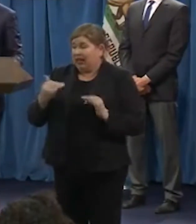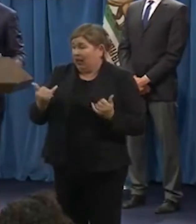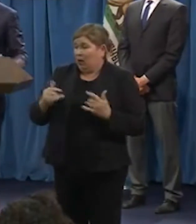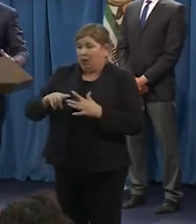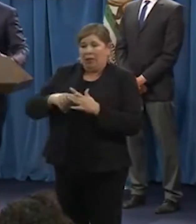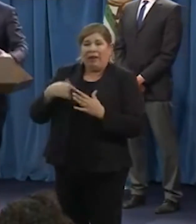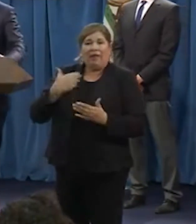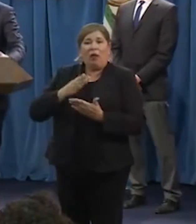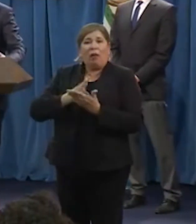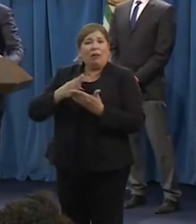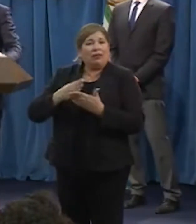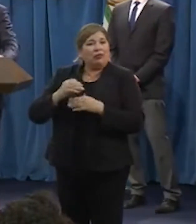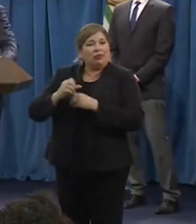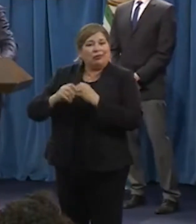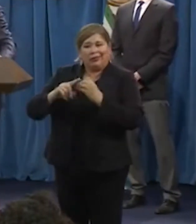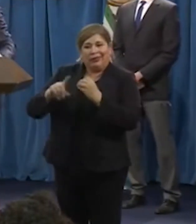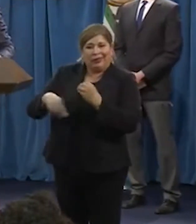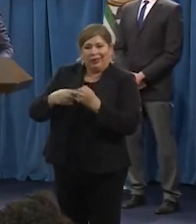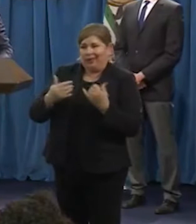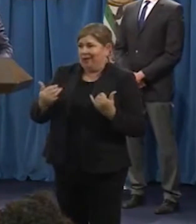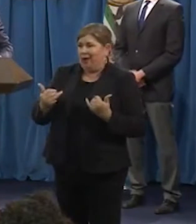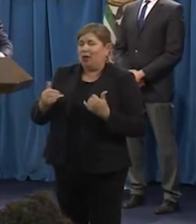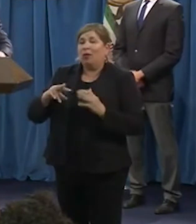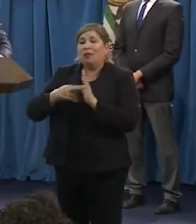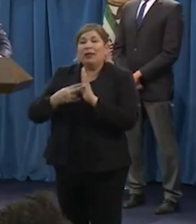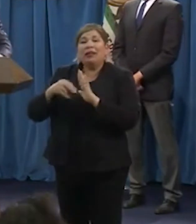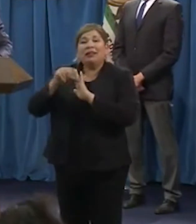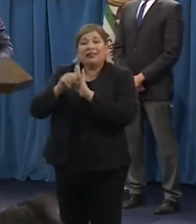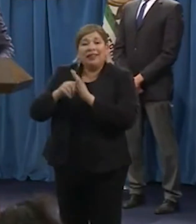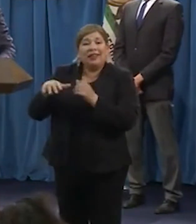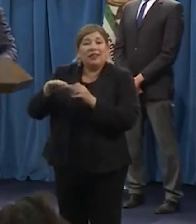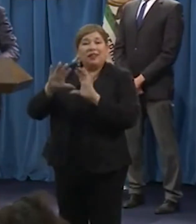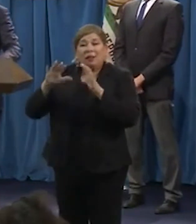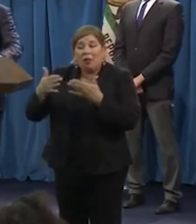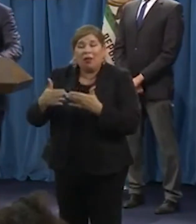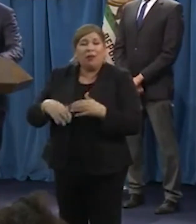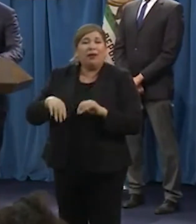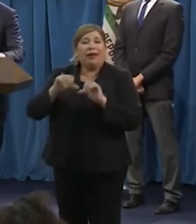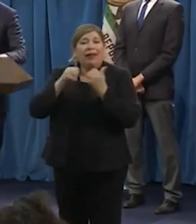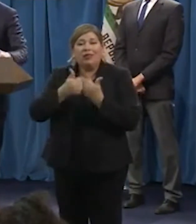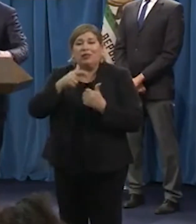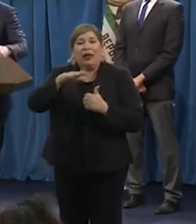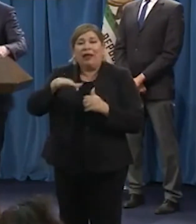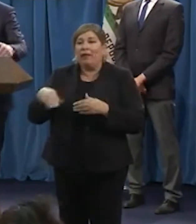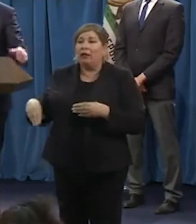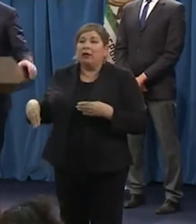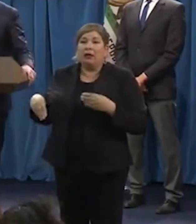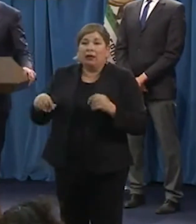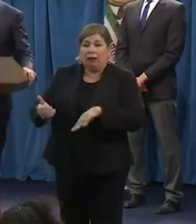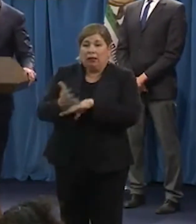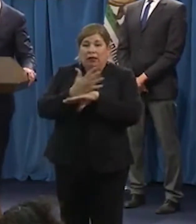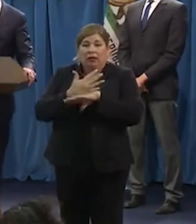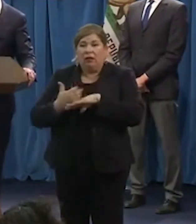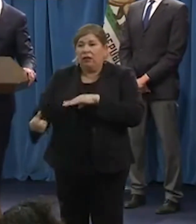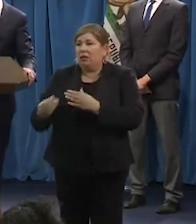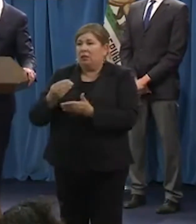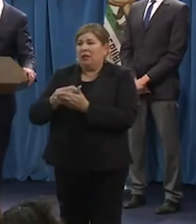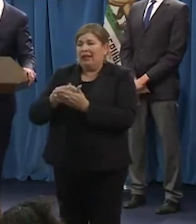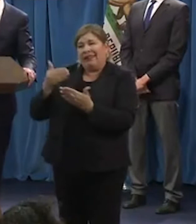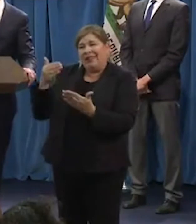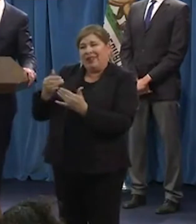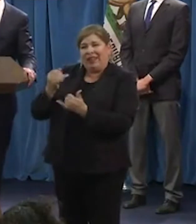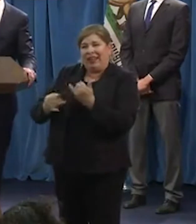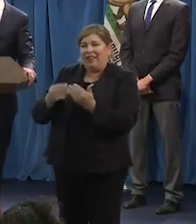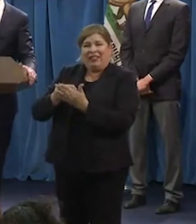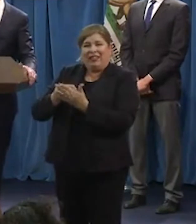so the agencies and state departments, including local, have not expended. They're not at the end of that fiscal year